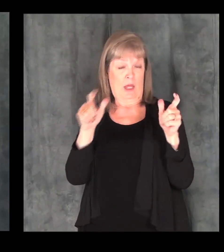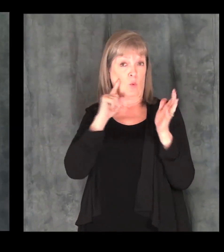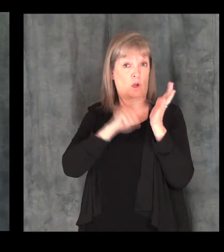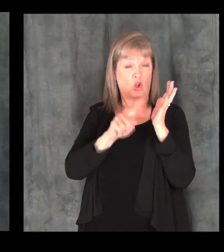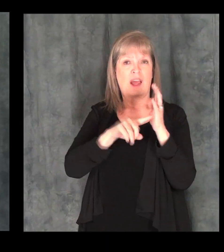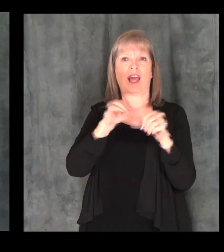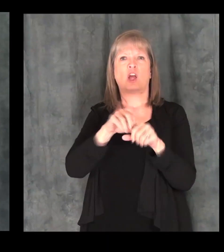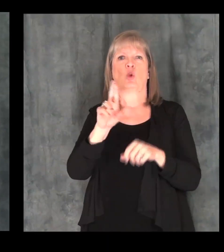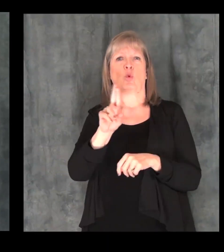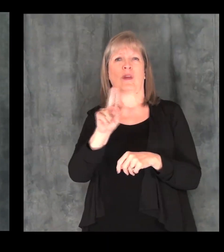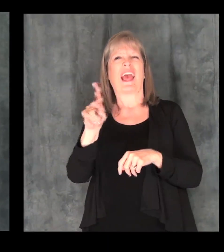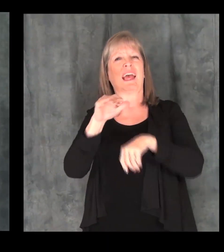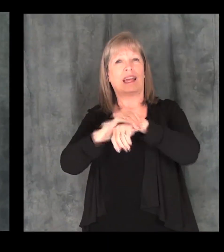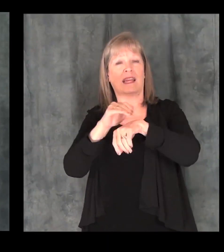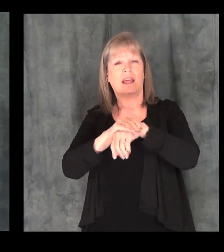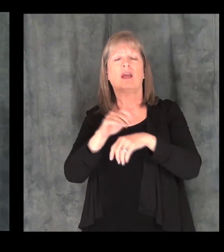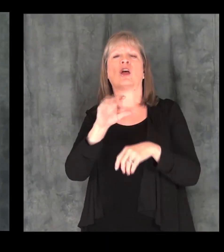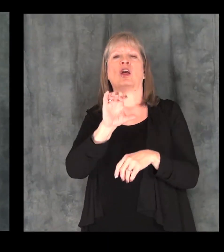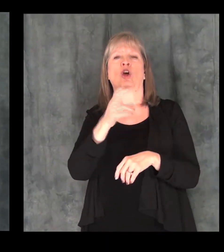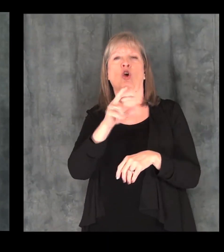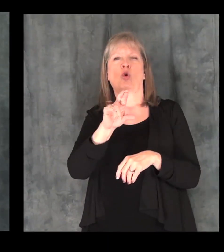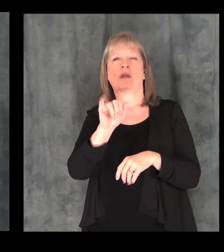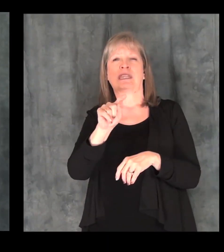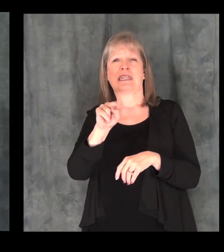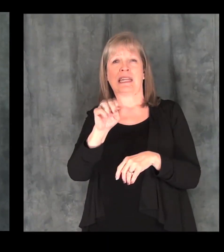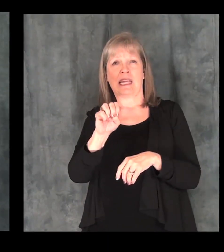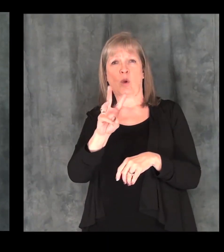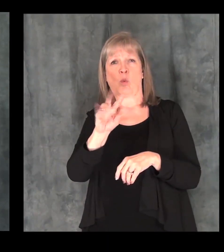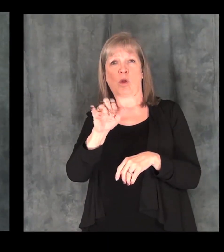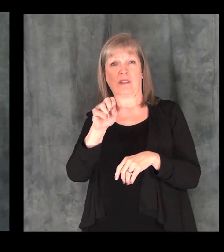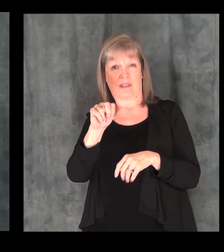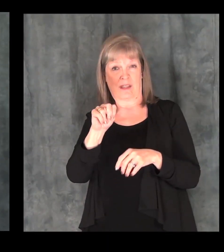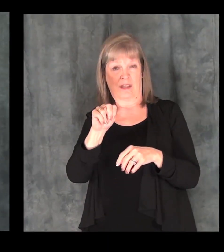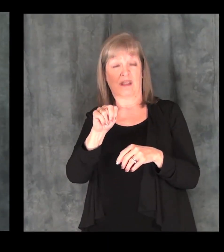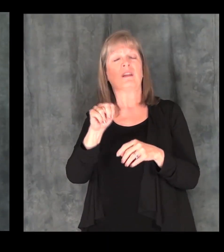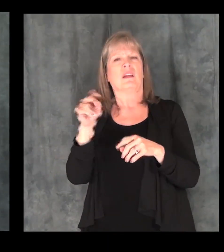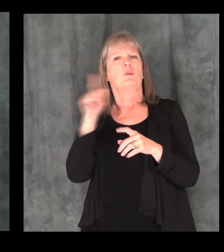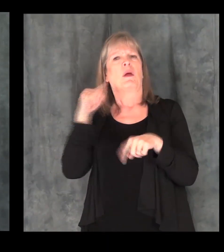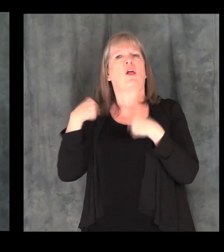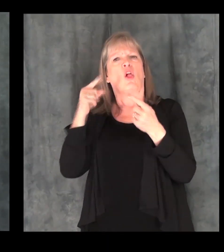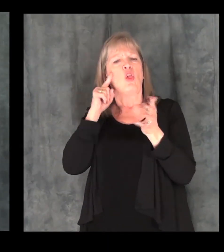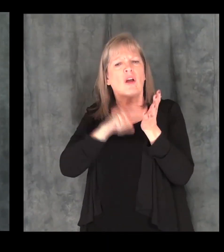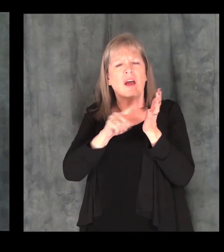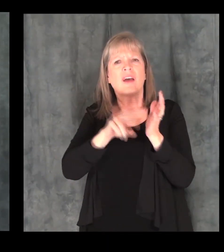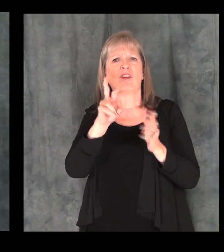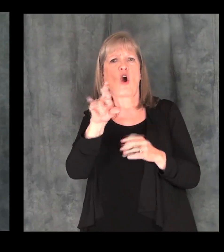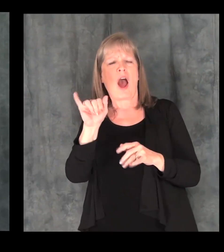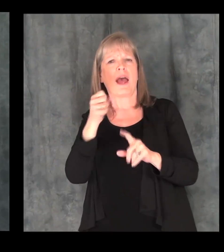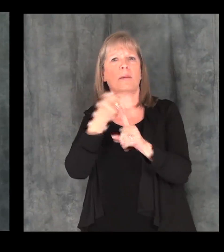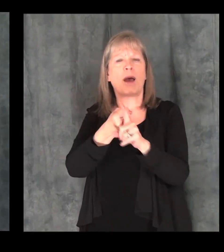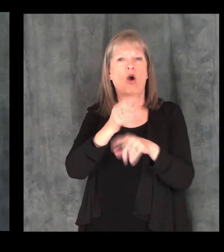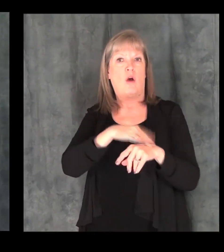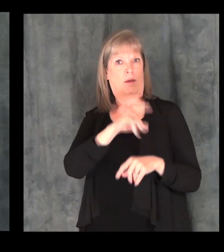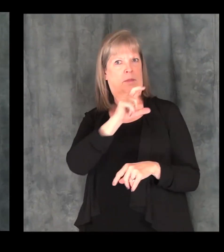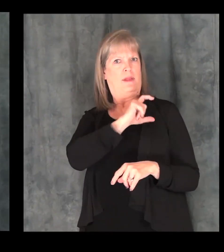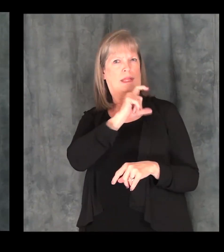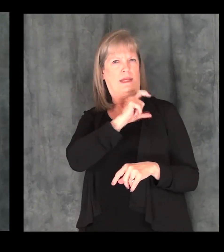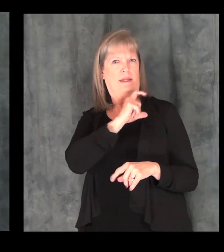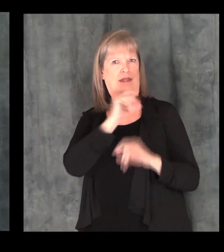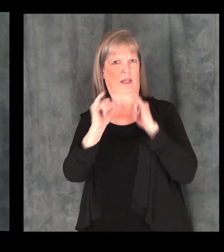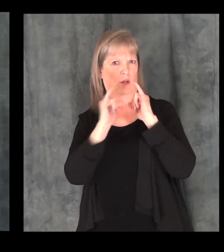called Christine Wilson in Edinburgh has been looking at how VRI impacts on police